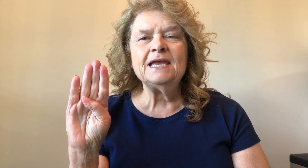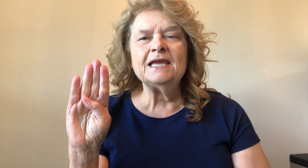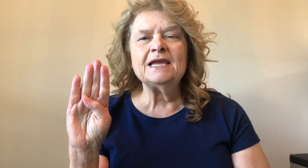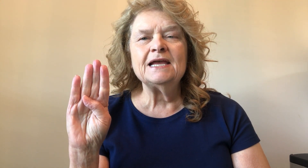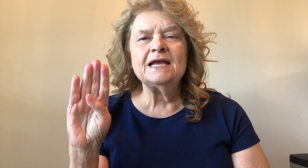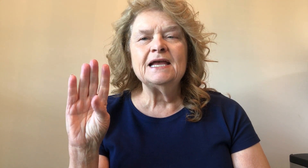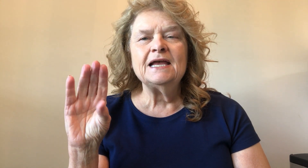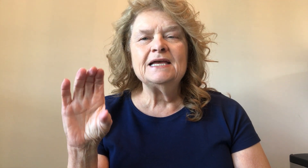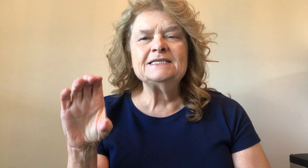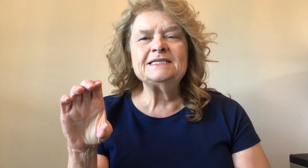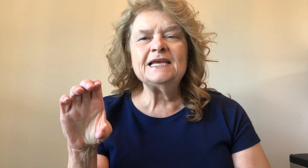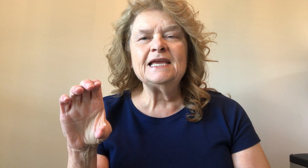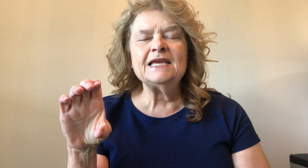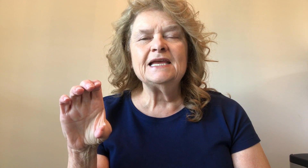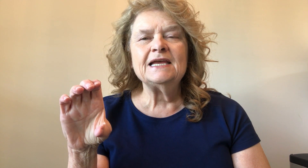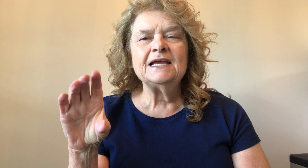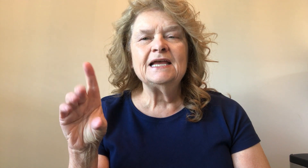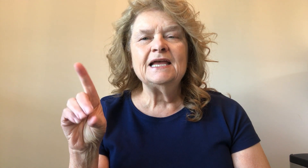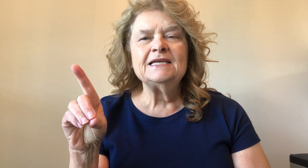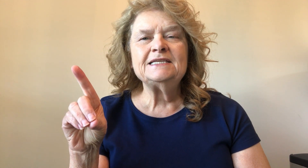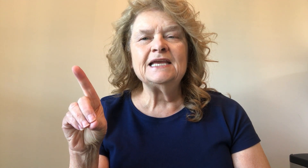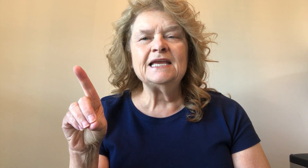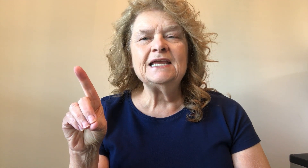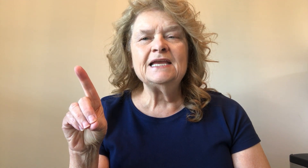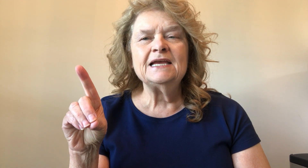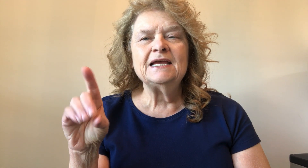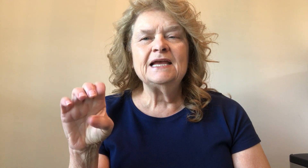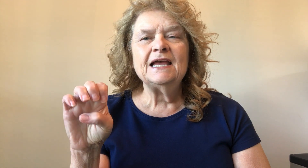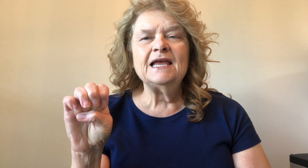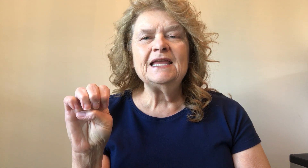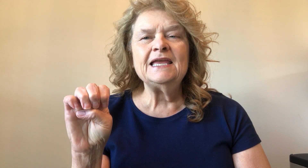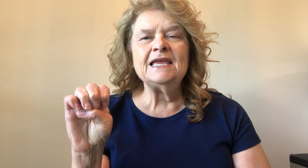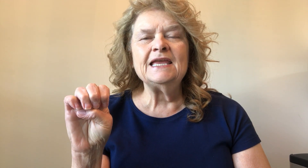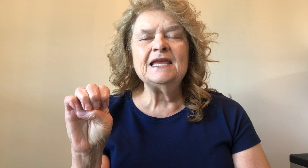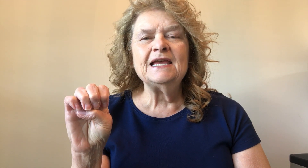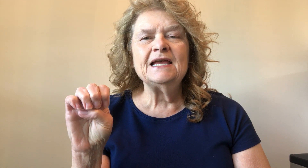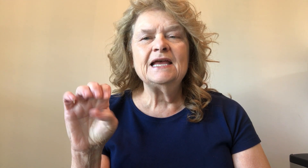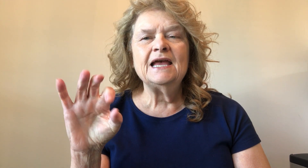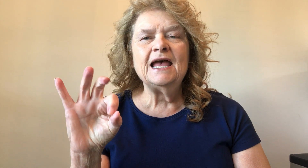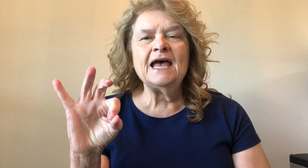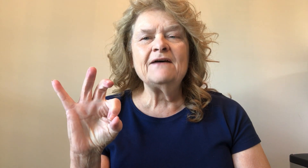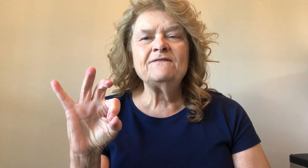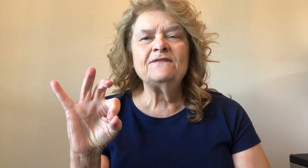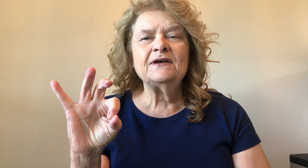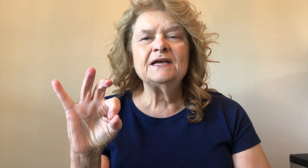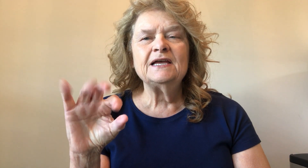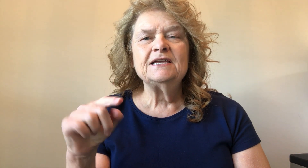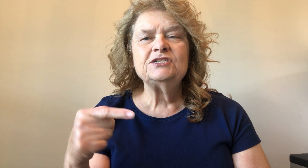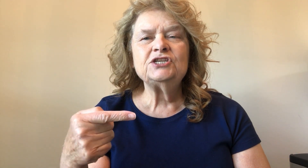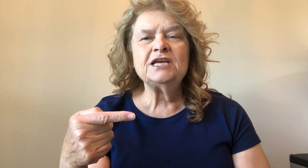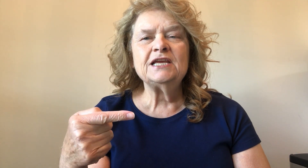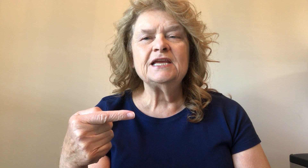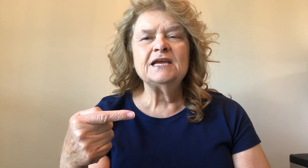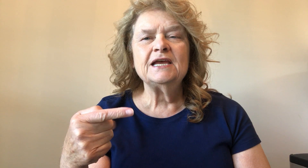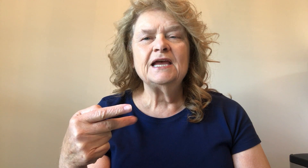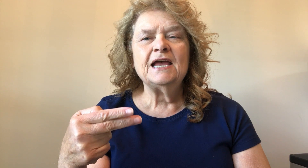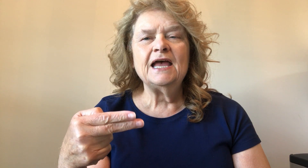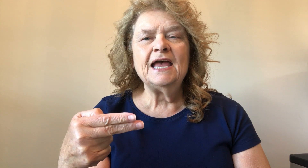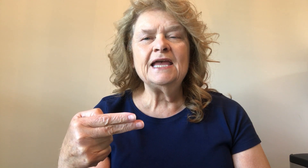B, C, D, E, F, G,